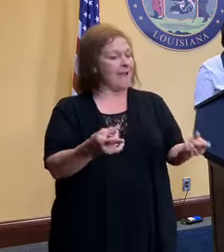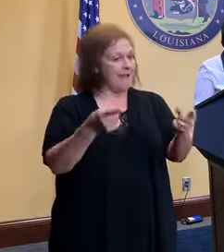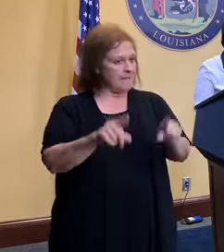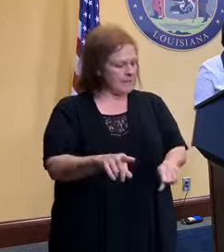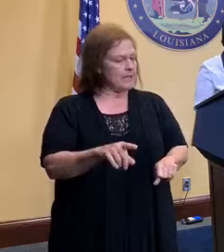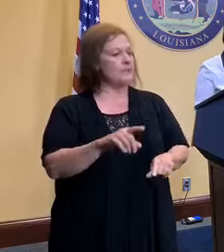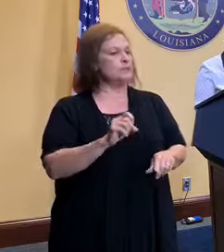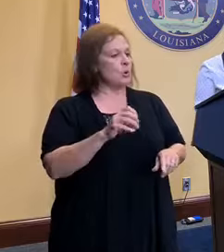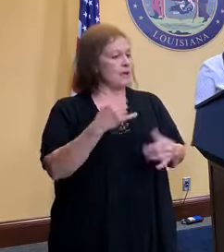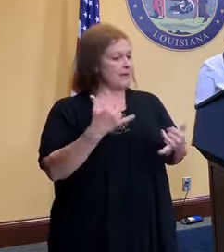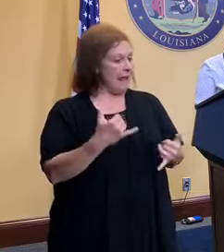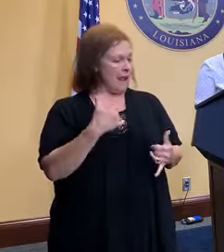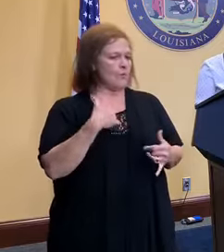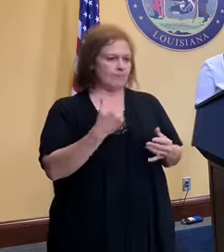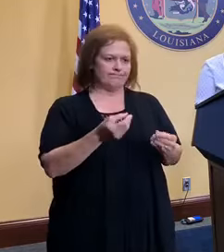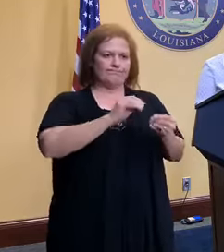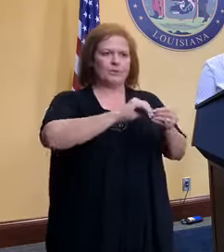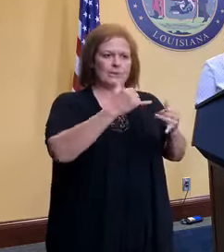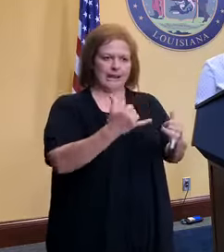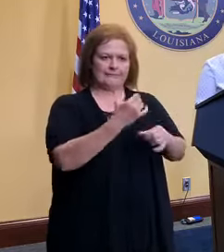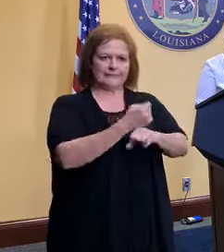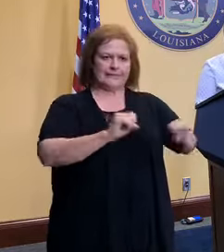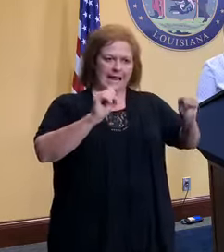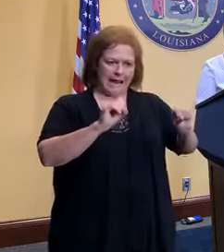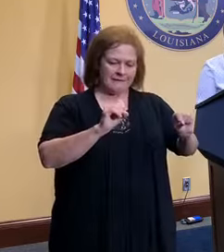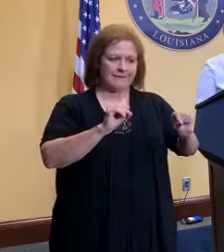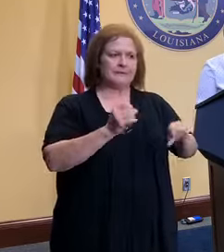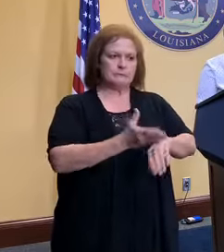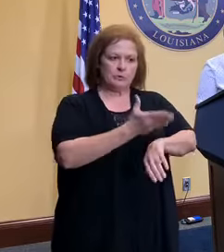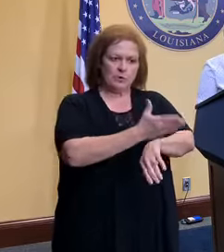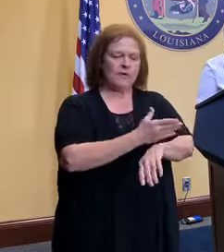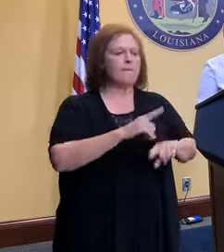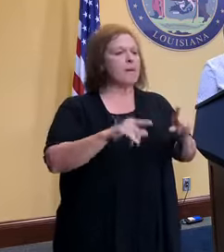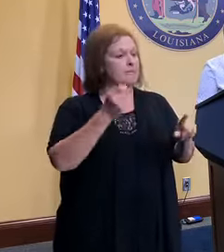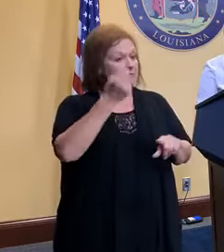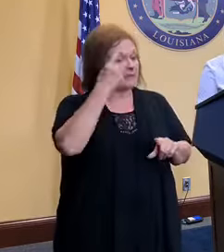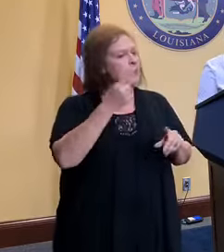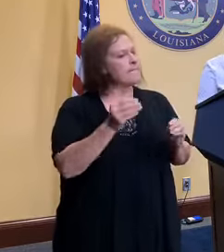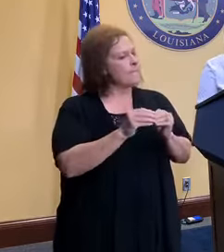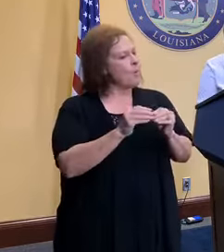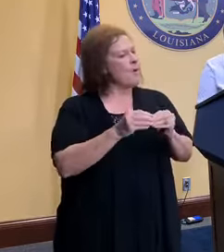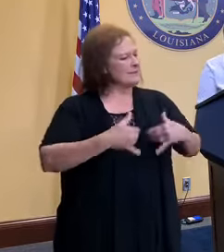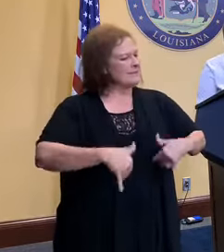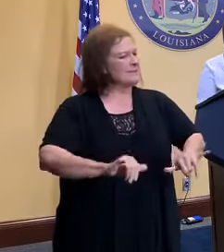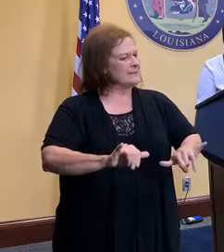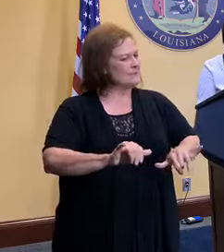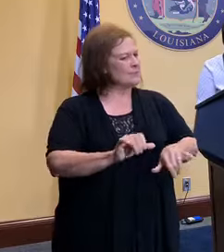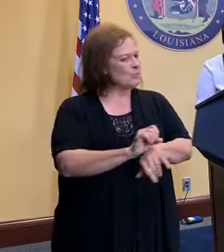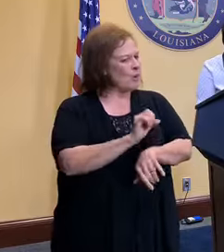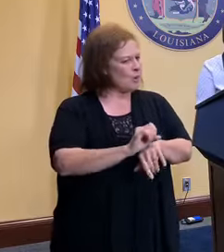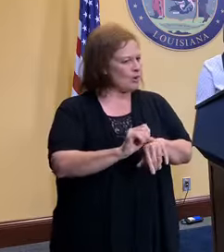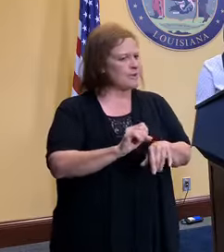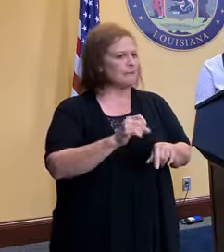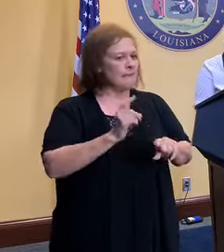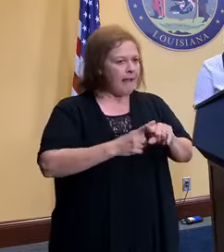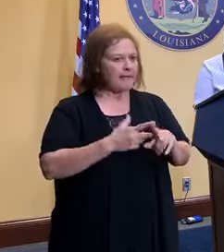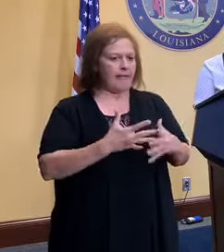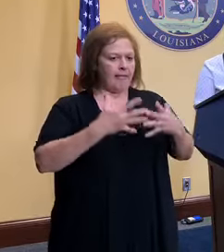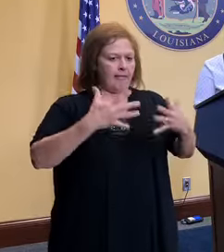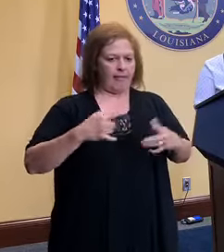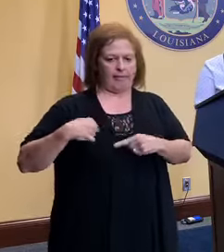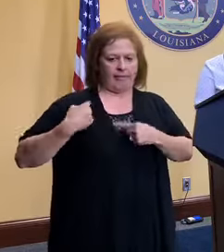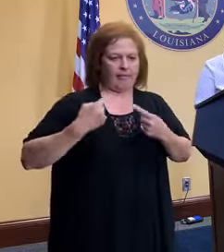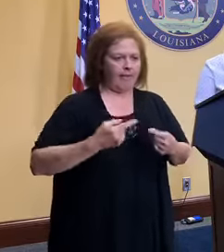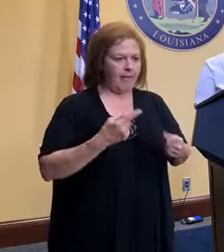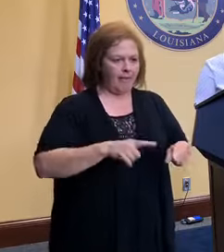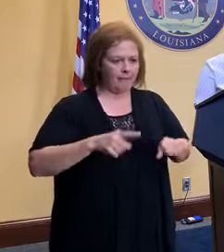more resilient city, but with still much work to be done. But there's a lot that has happened in the past 6 months, and I want